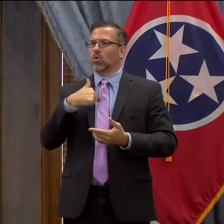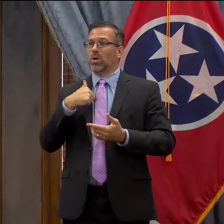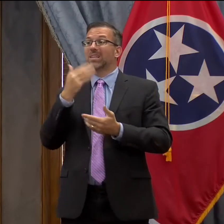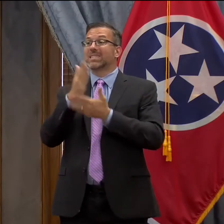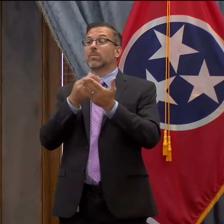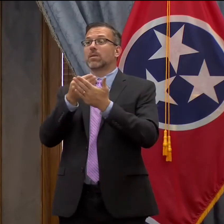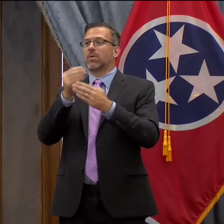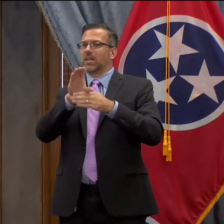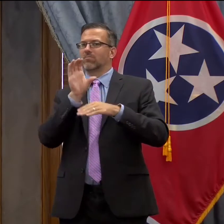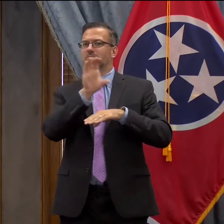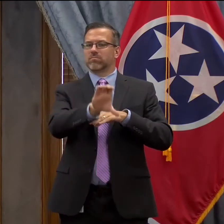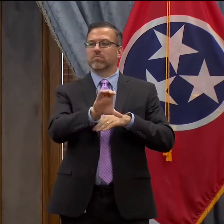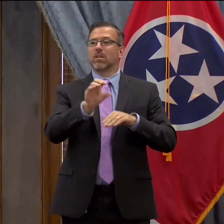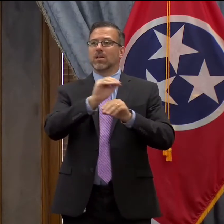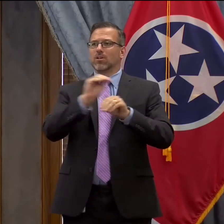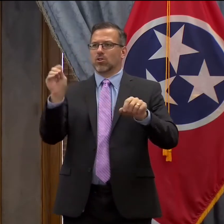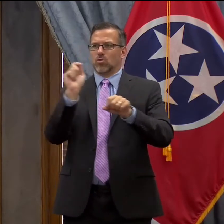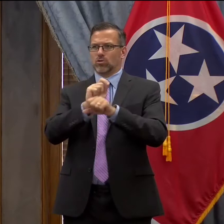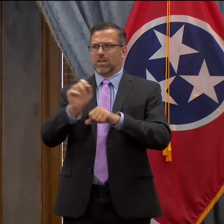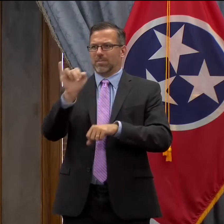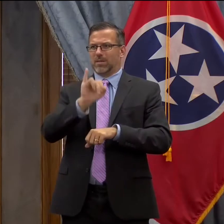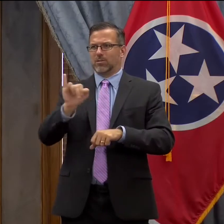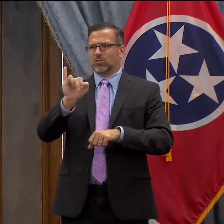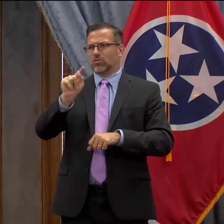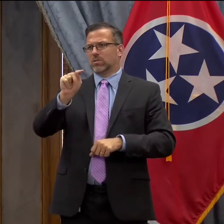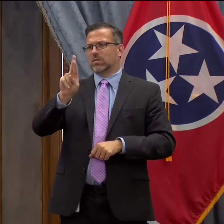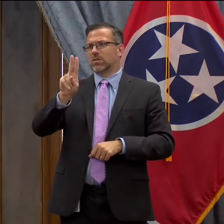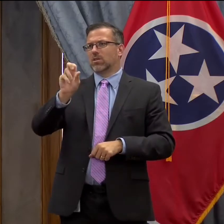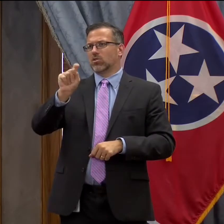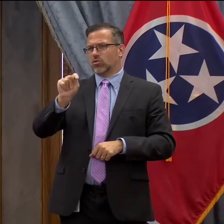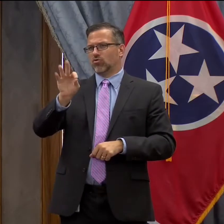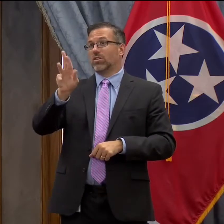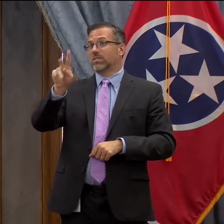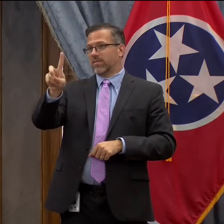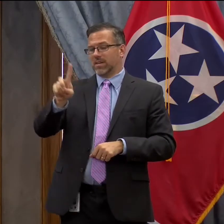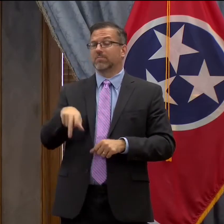Fund. That prevents Tennessee businesses from